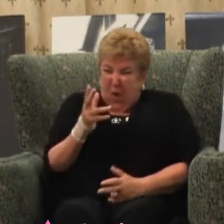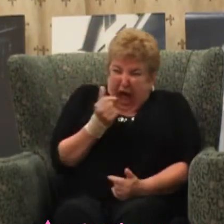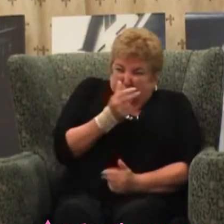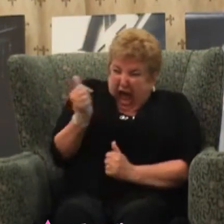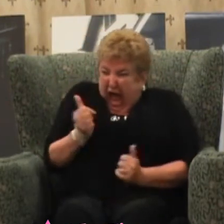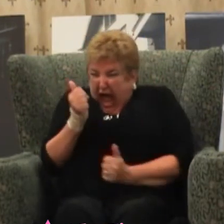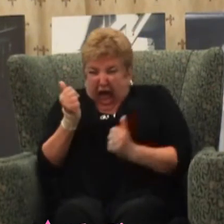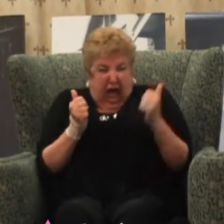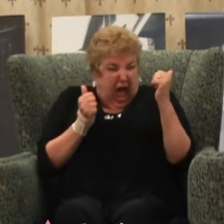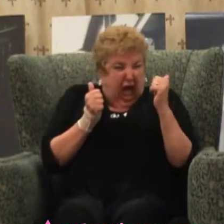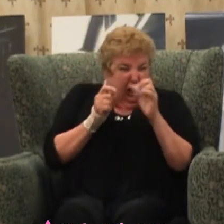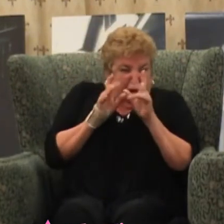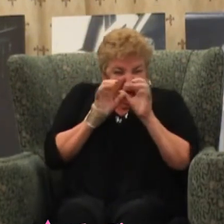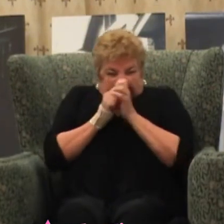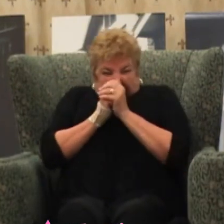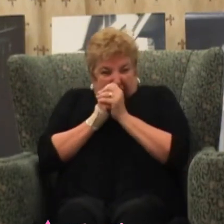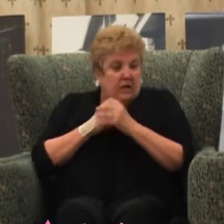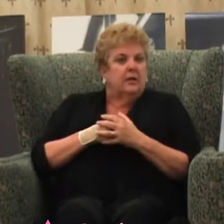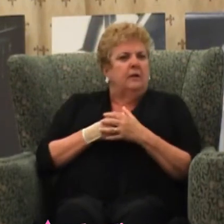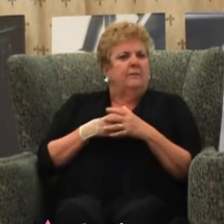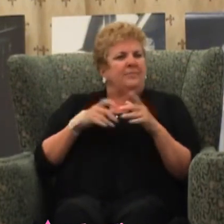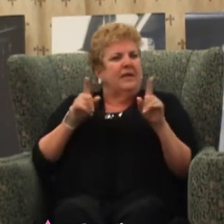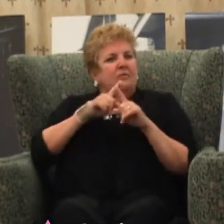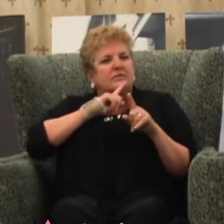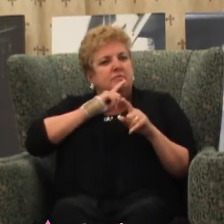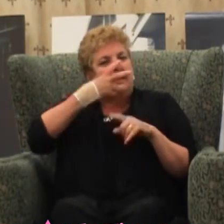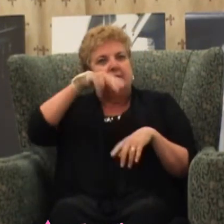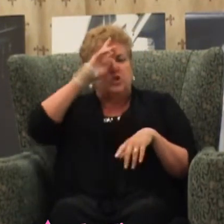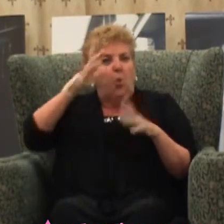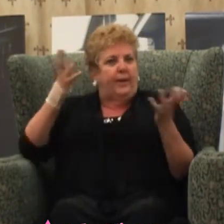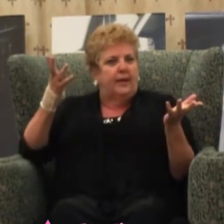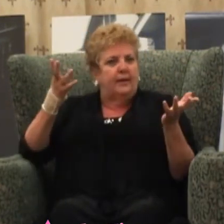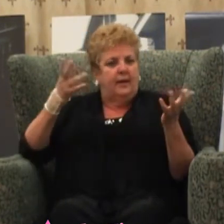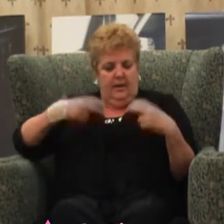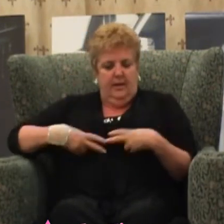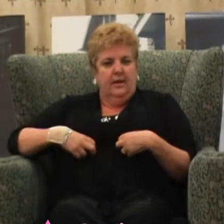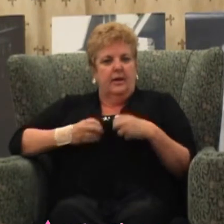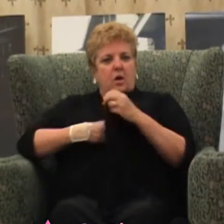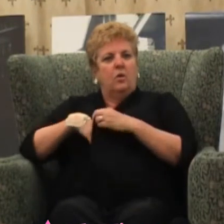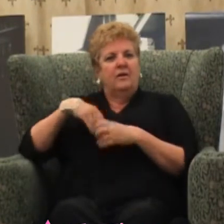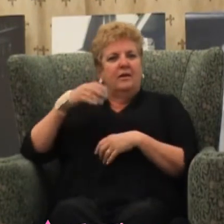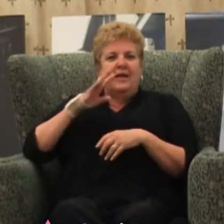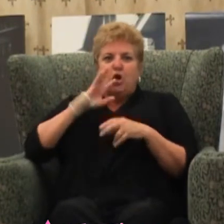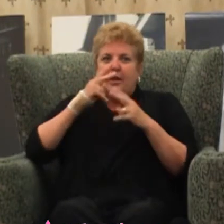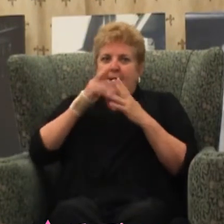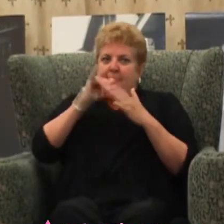And I thought, it's like those stupid miracles they talk about in the meetings.